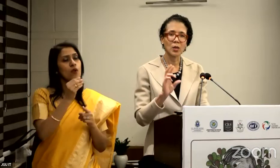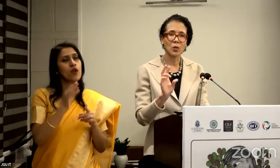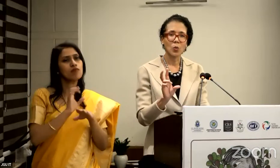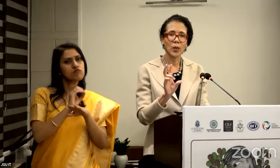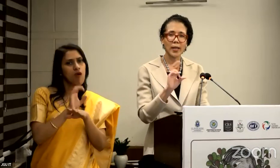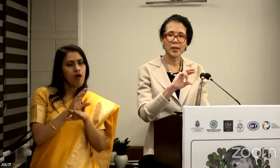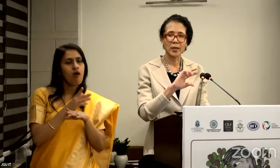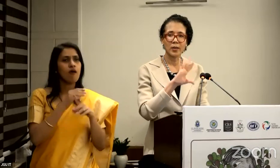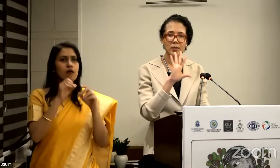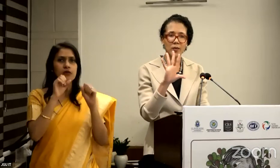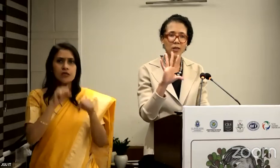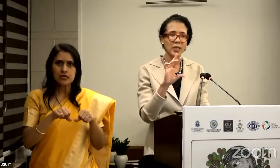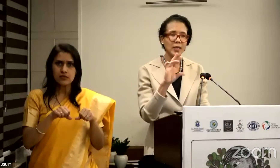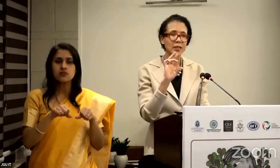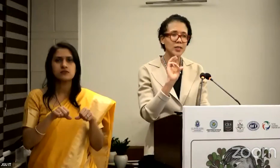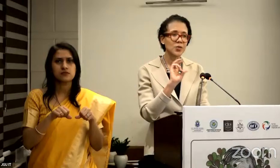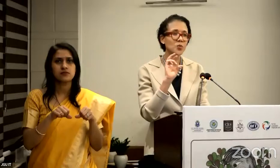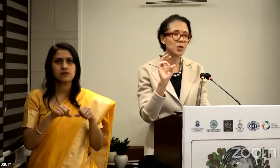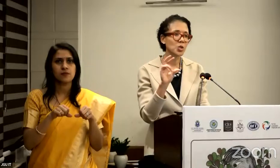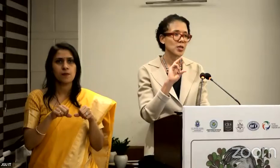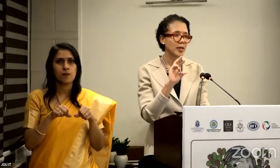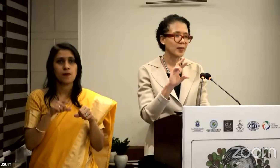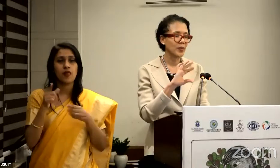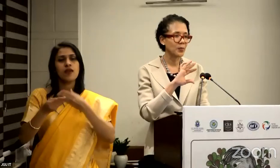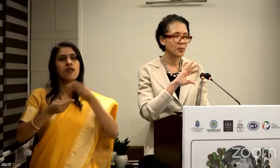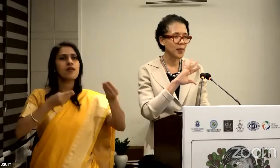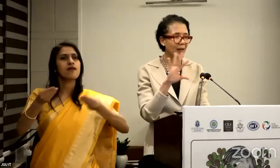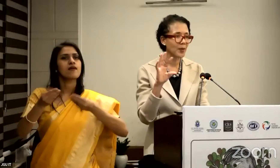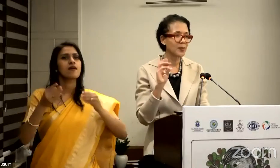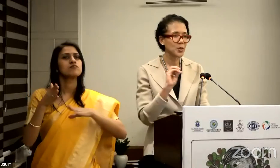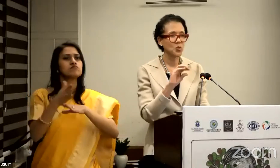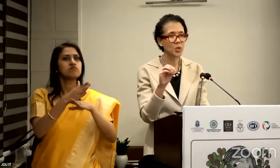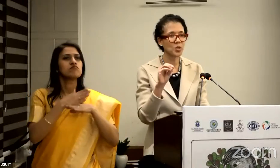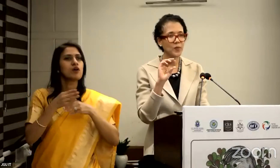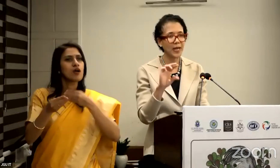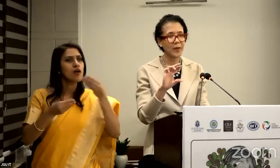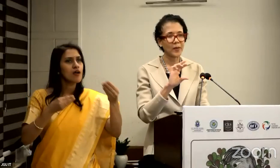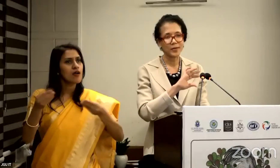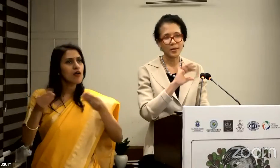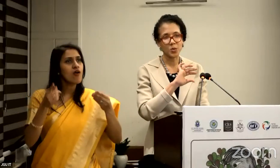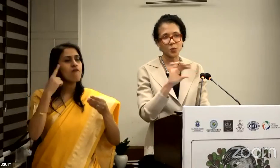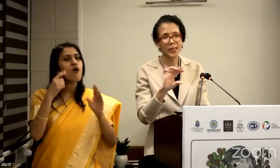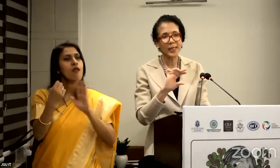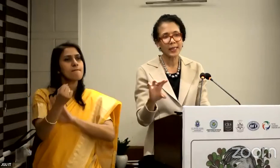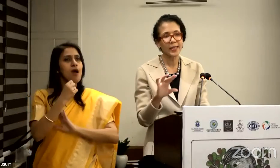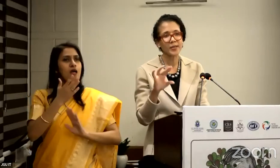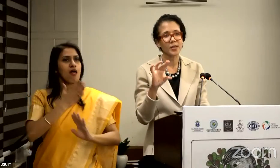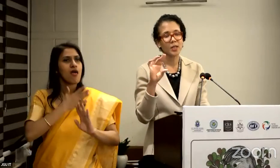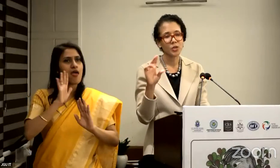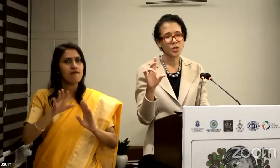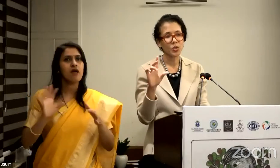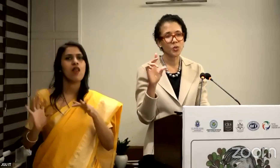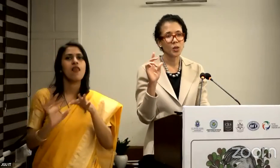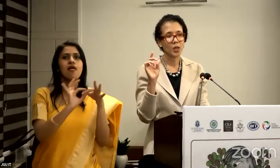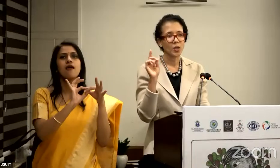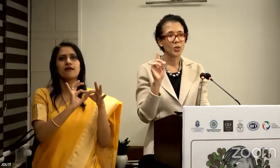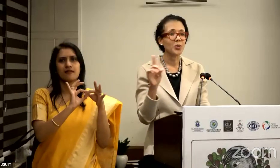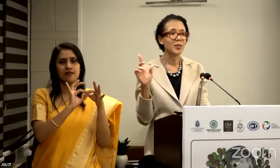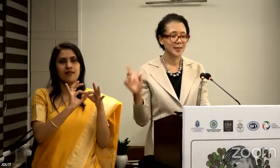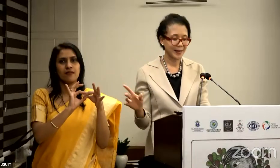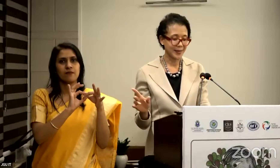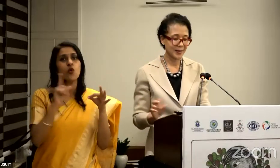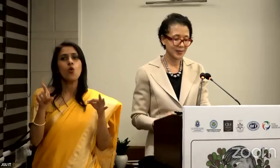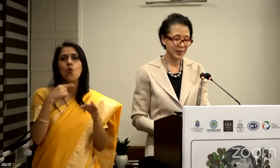Council, where the distribution of the background distribution of power is directly linked to